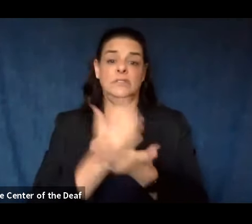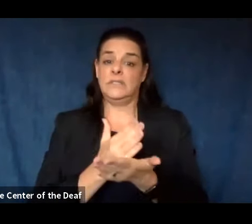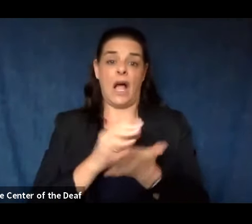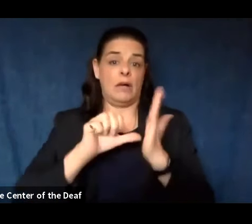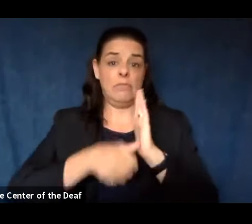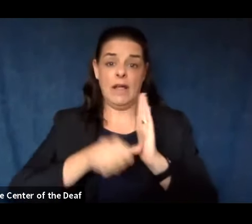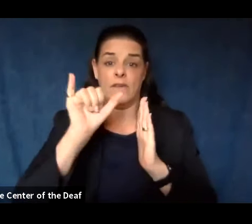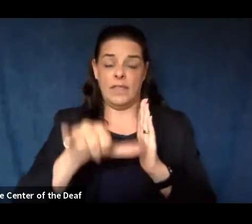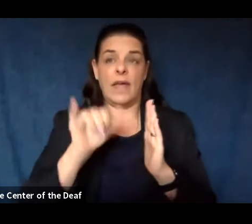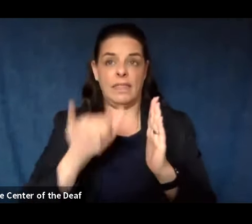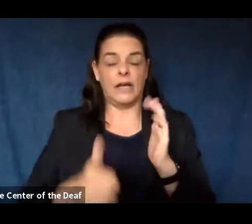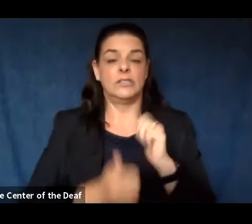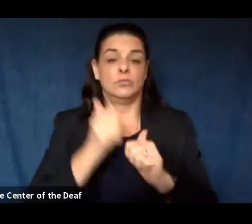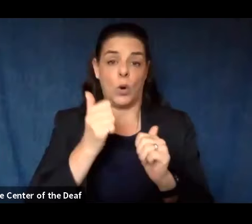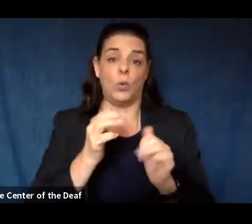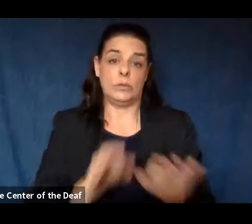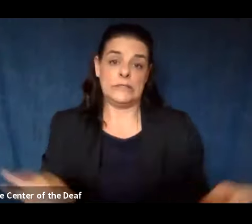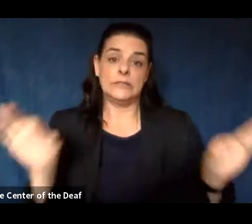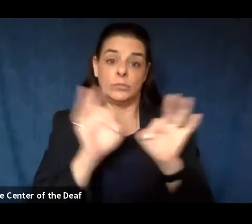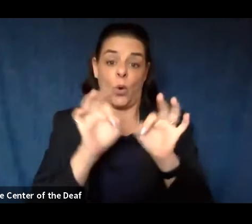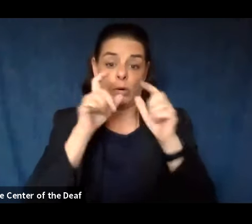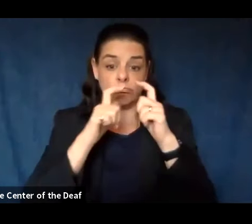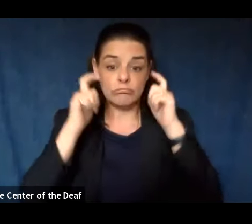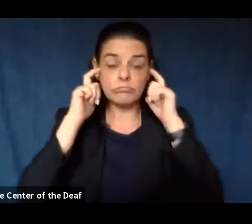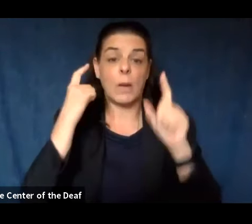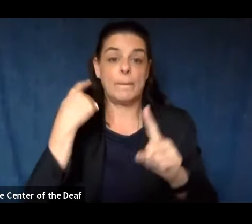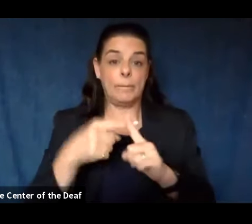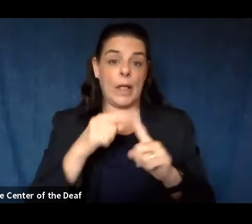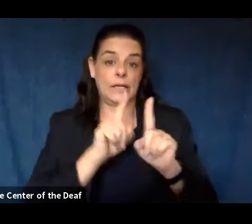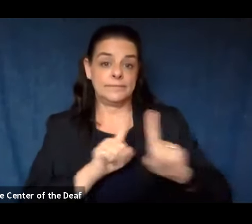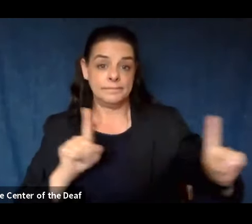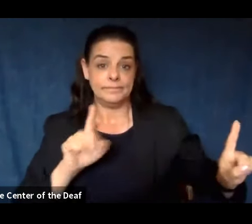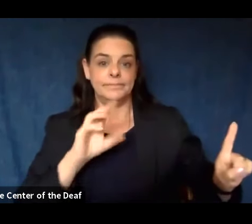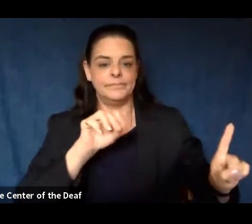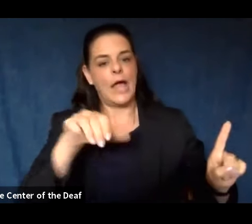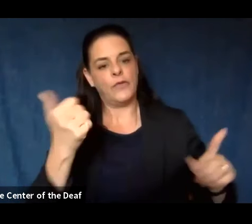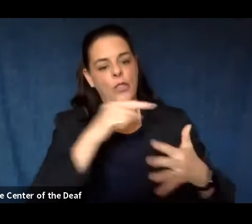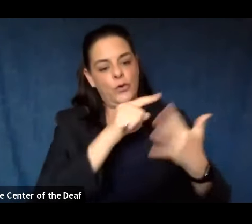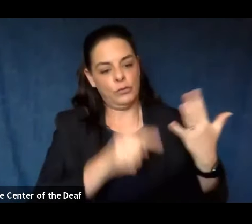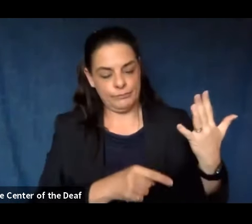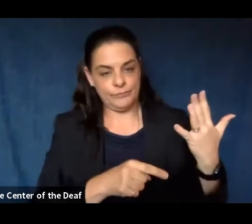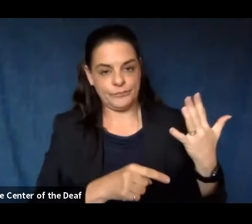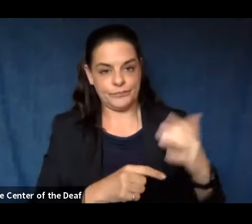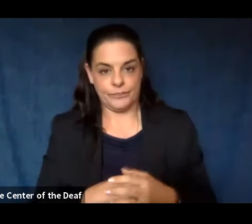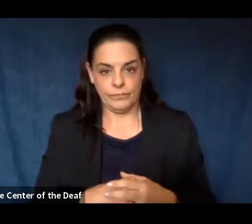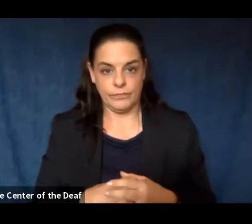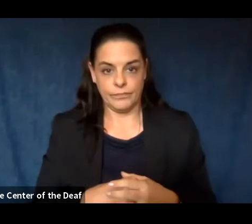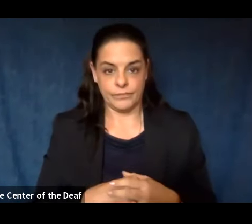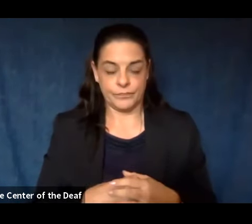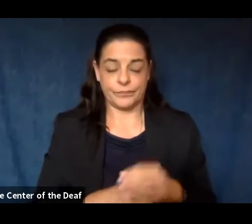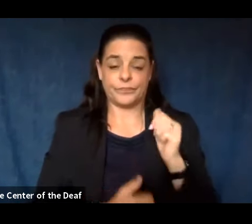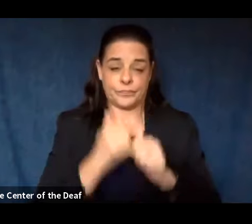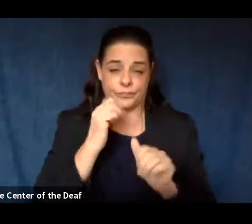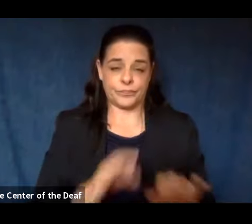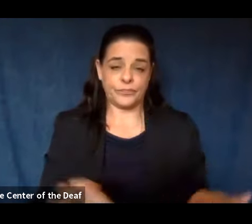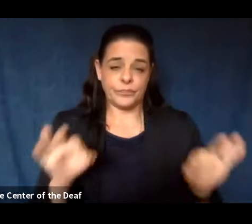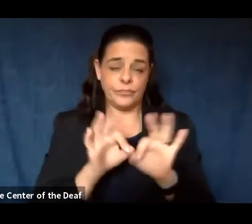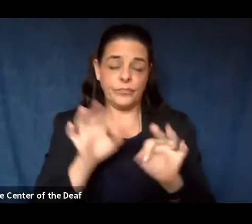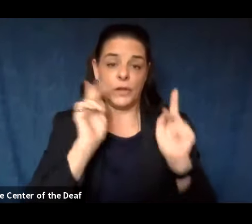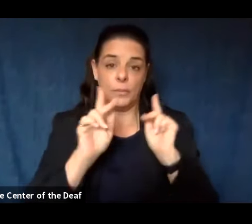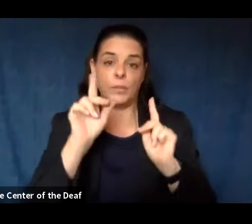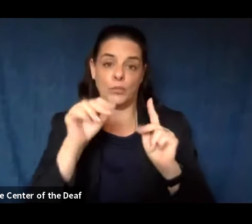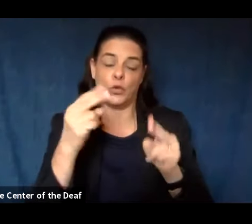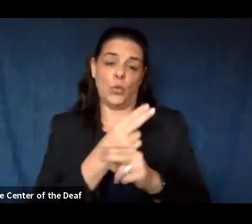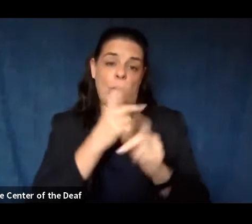most important thing there, as far as well as the social distancing and all of the other things that go along with it. It's most important that people do